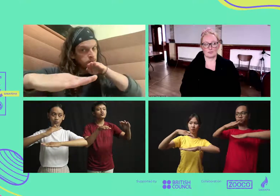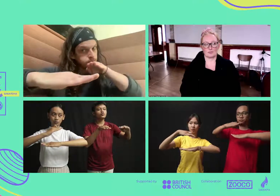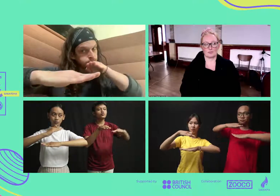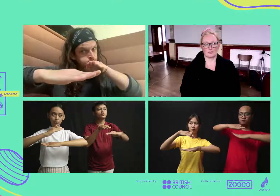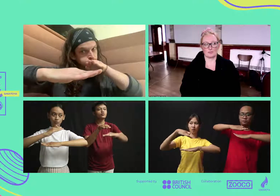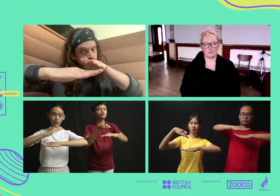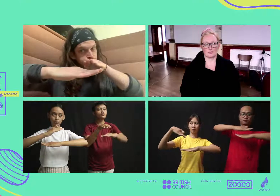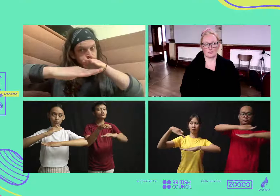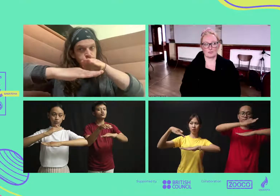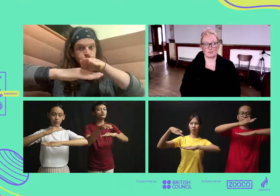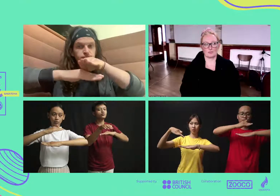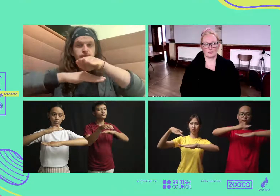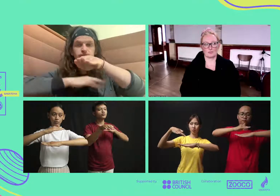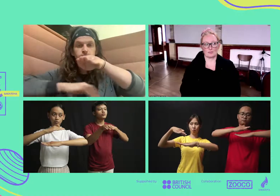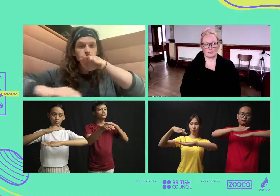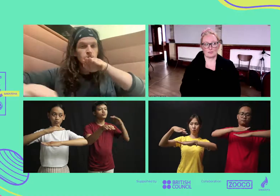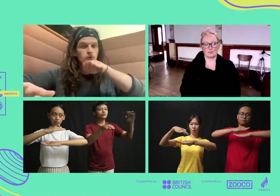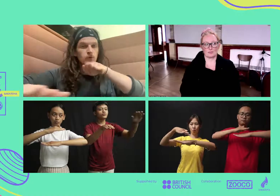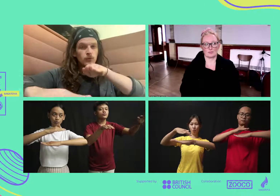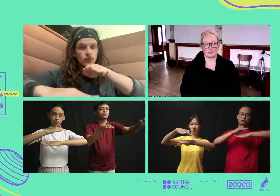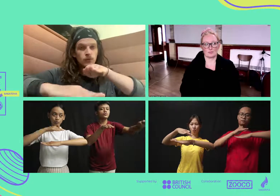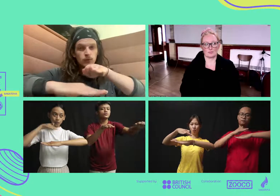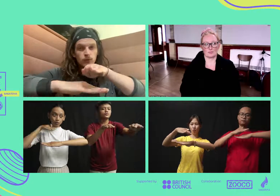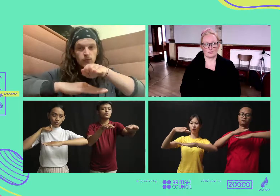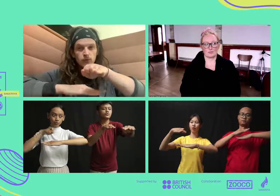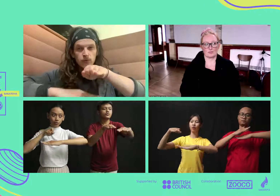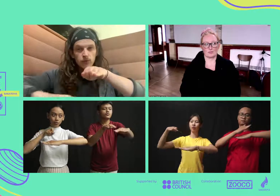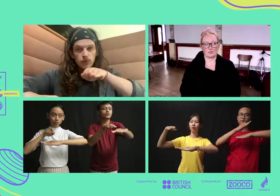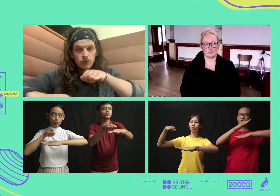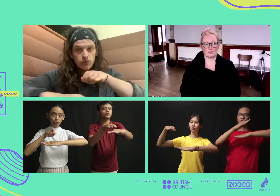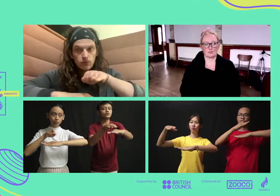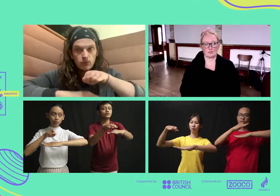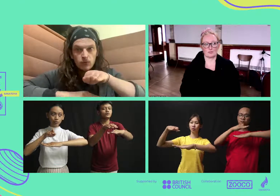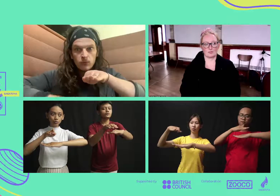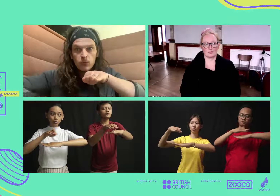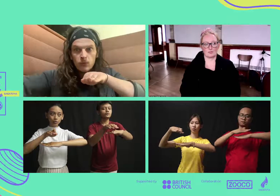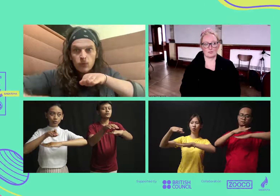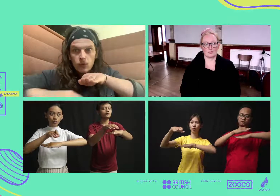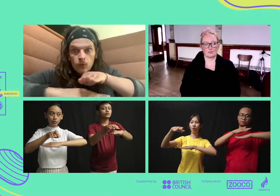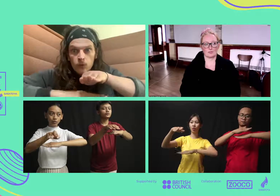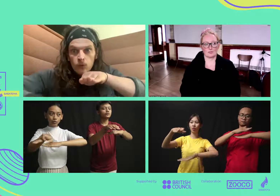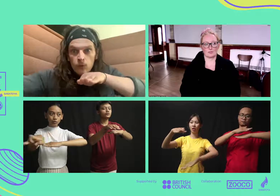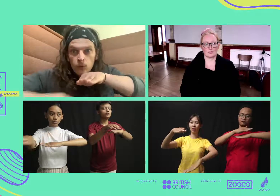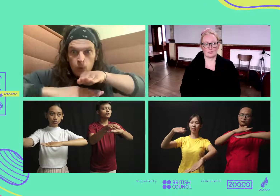So we can convey speed. So I'm doing it slowly now.